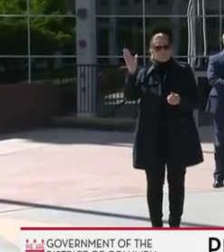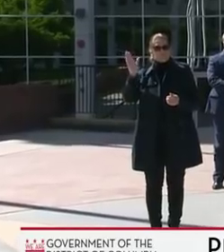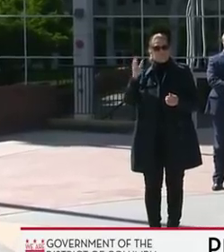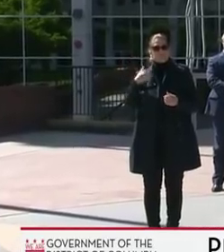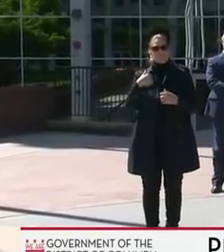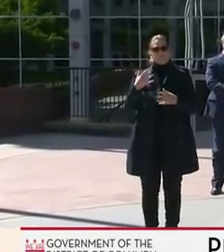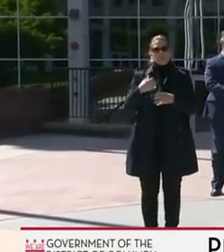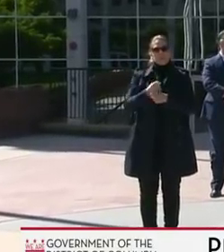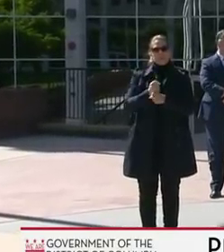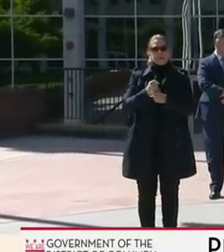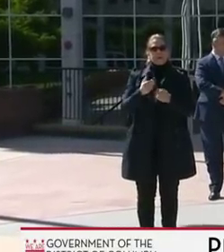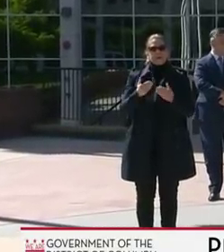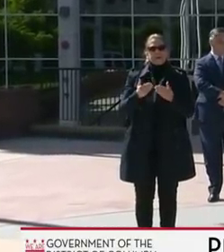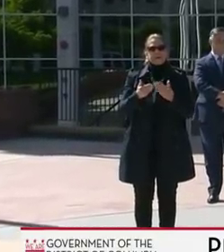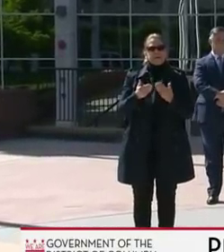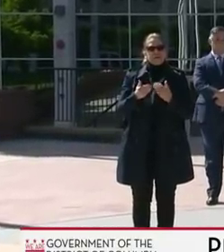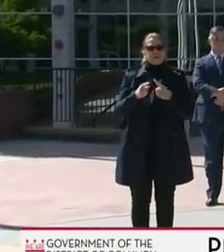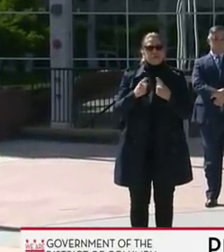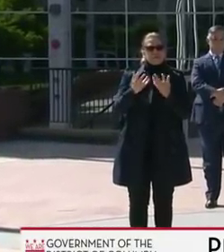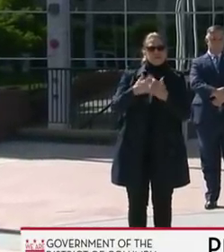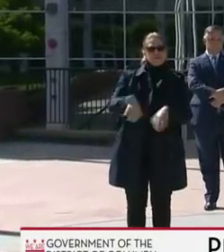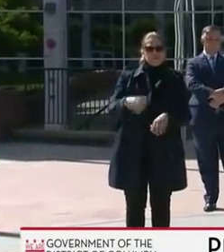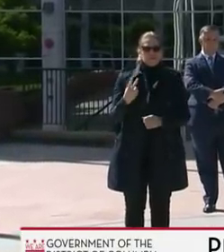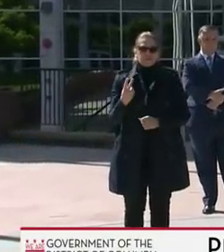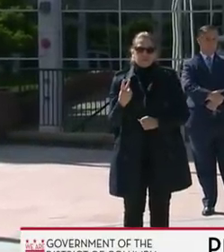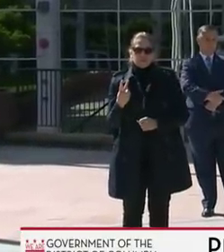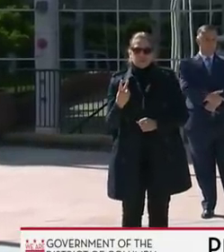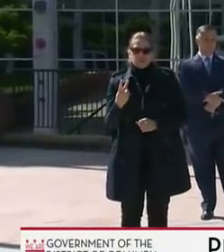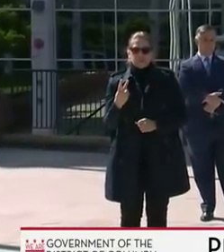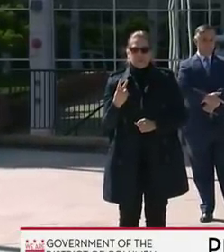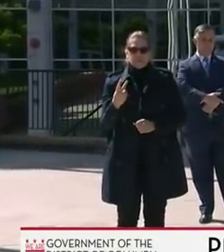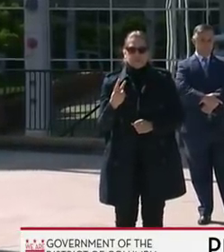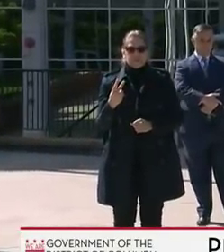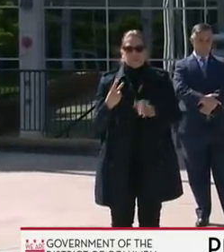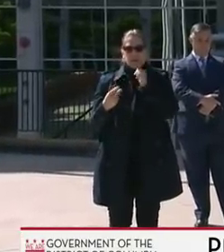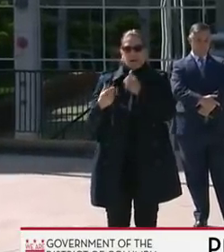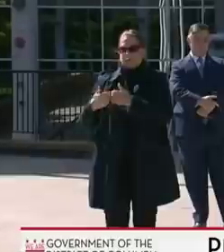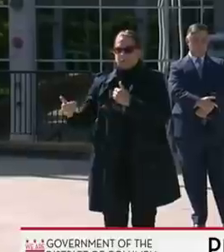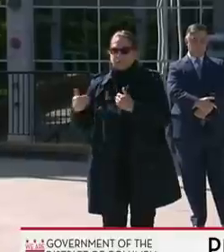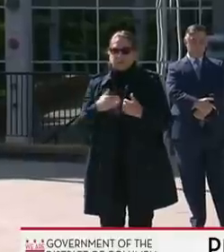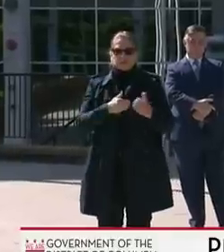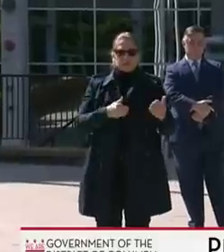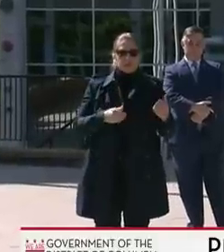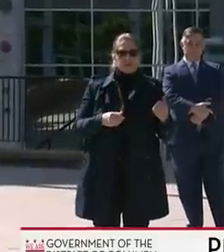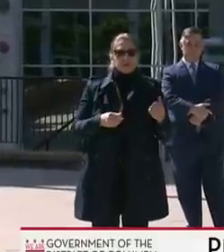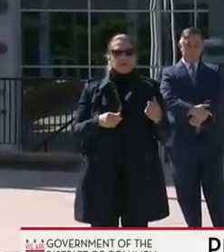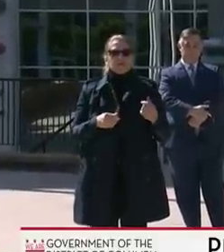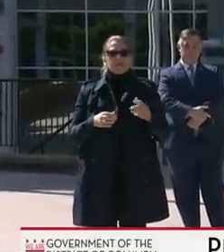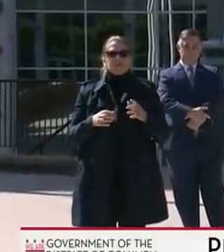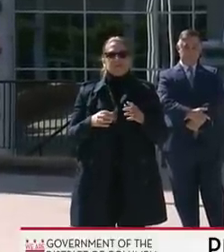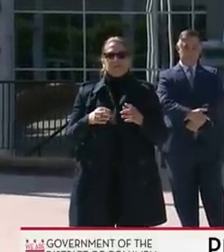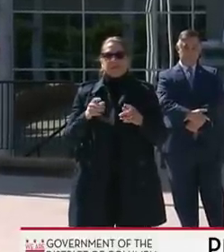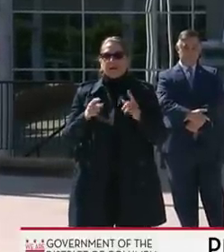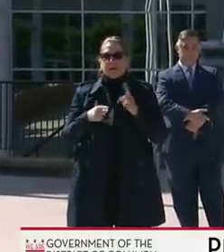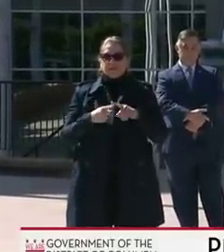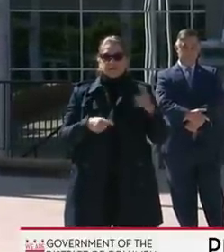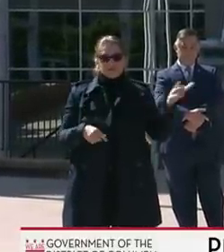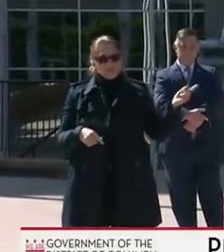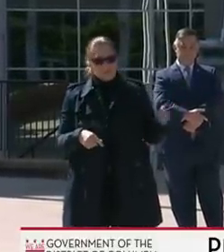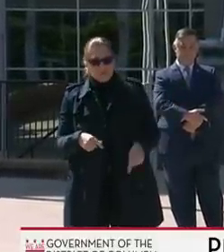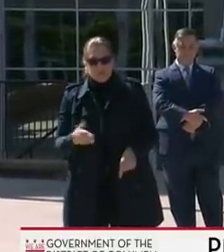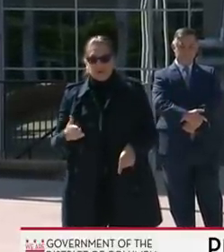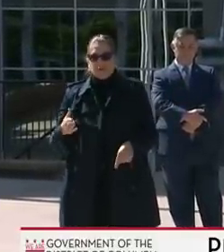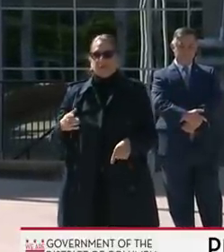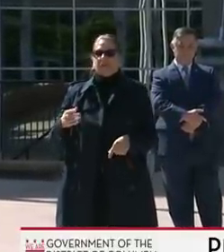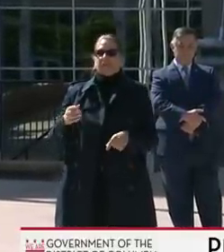make you travel and be the only travelers on Pennsylvania Avenue between here and the Wilson Building. So this format today is a little different.